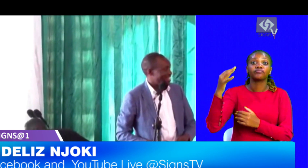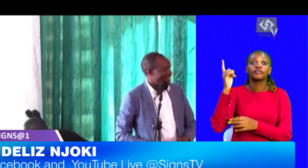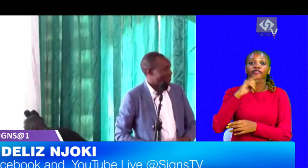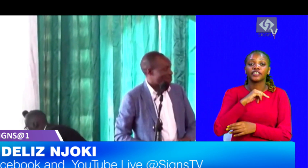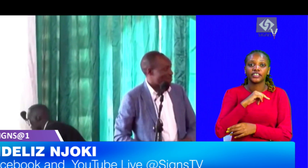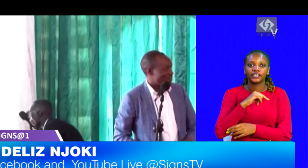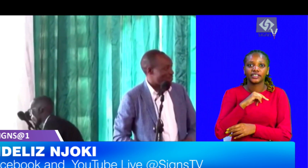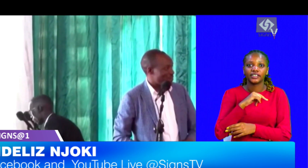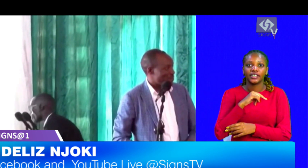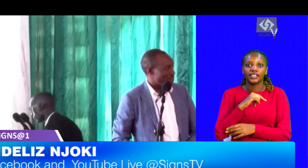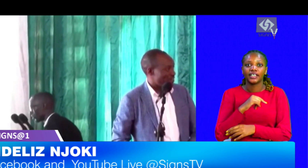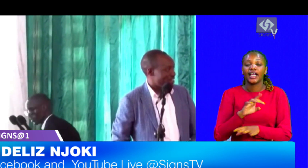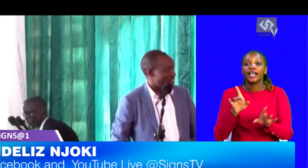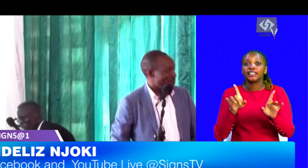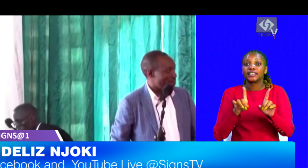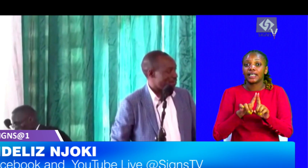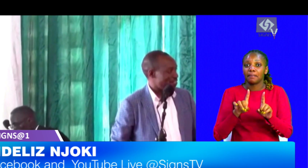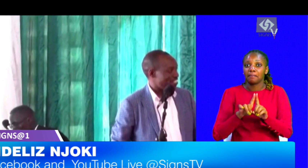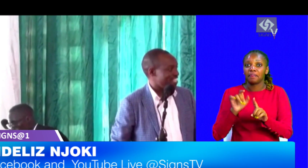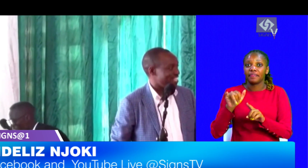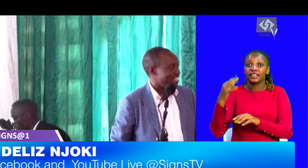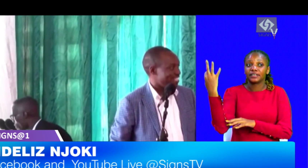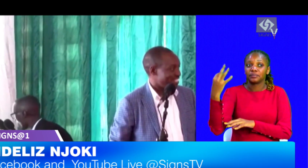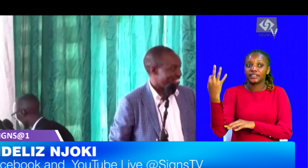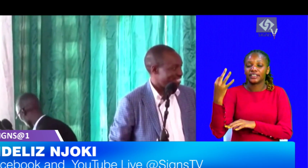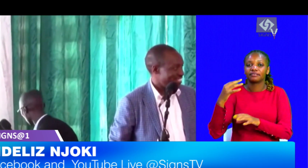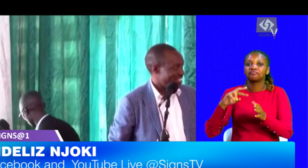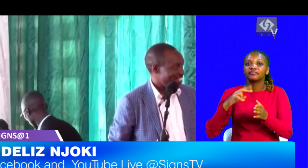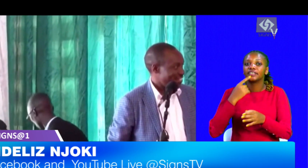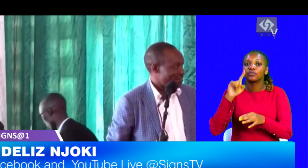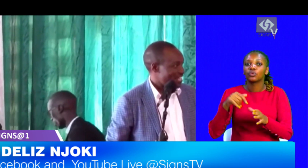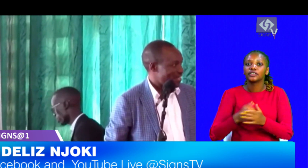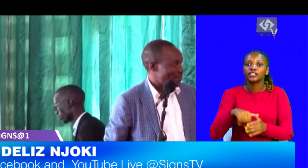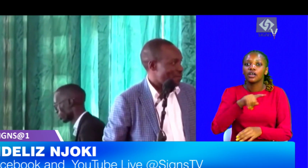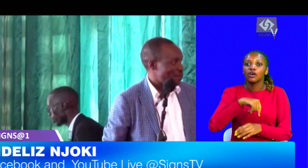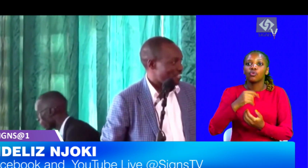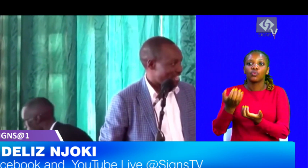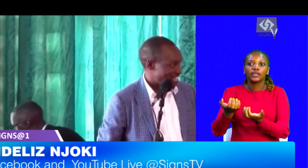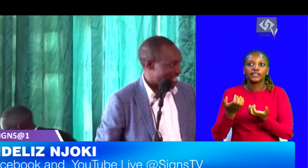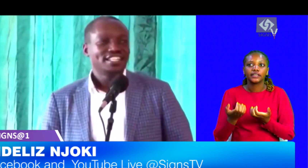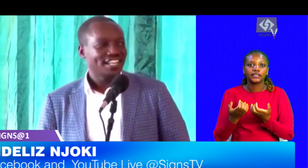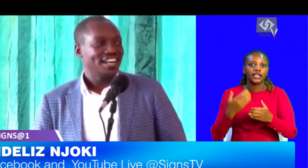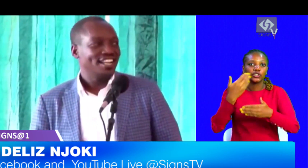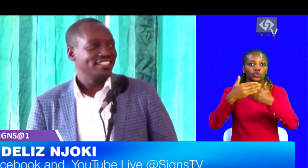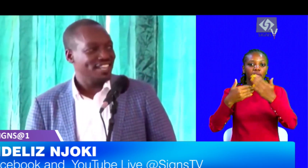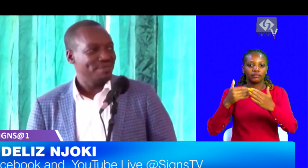na kuhubiriwa tumehubiriwa kwamba tujenge ule ukuta. Nataka